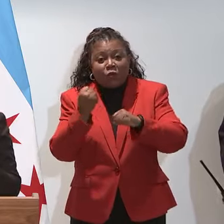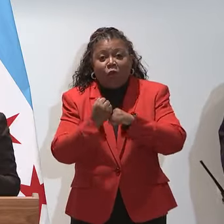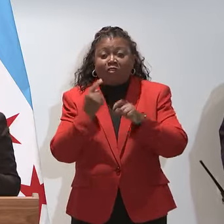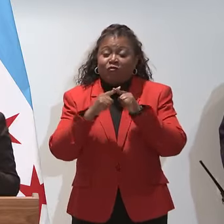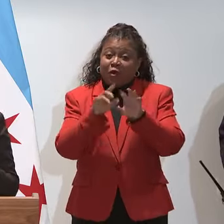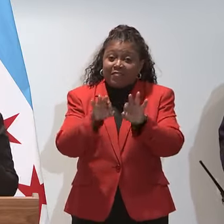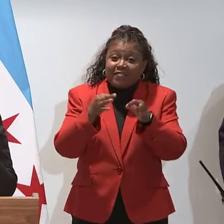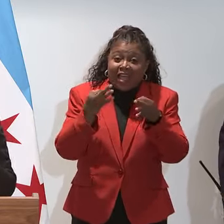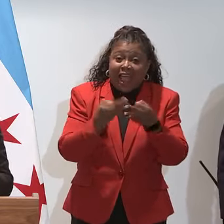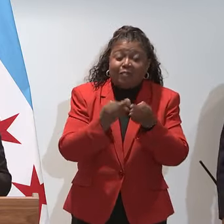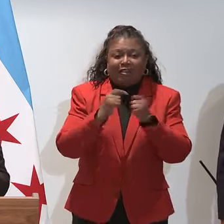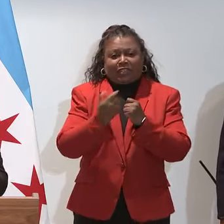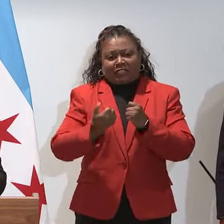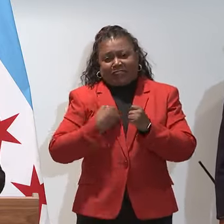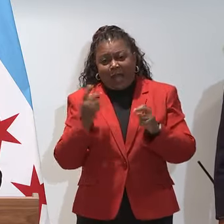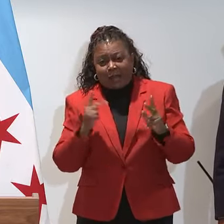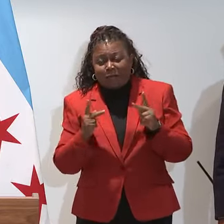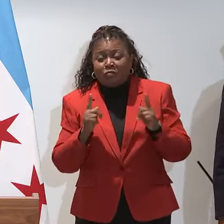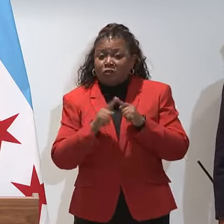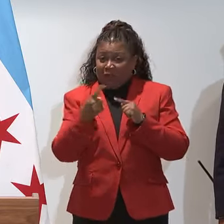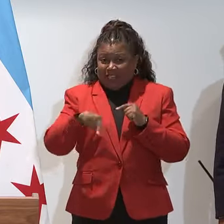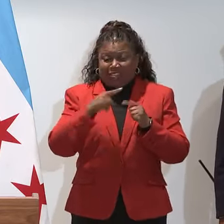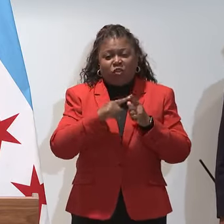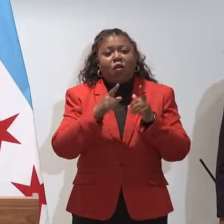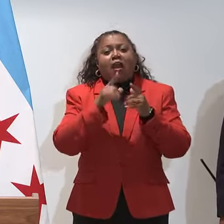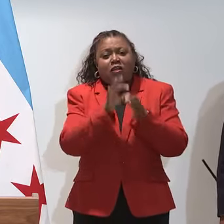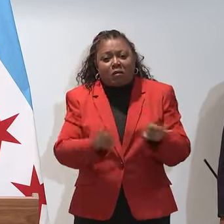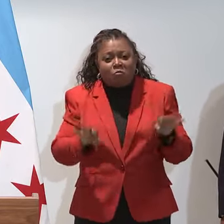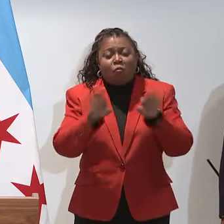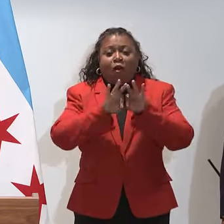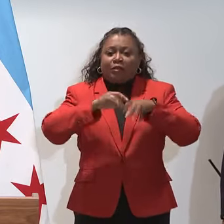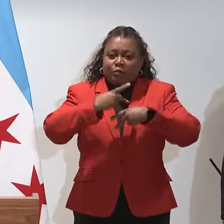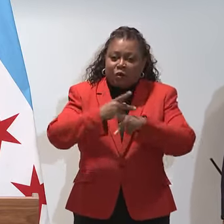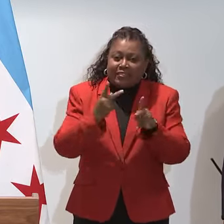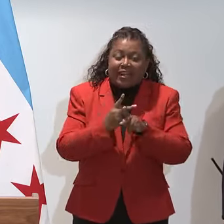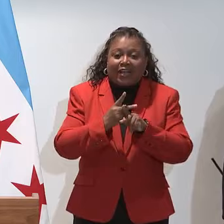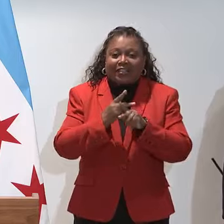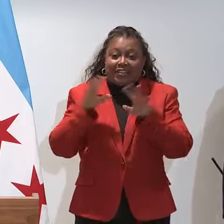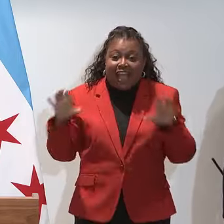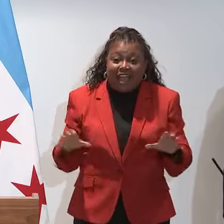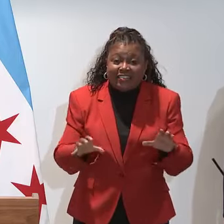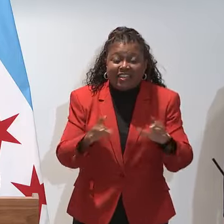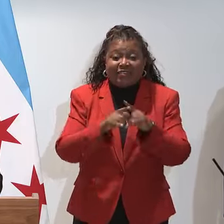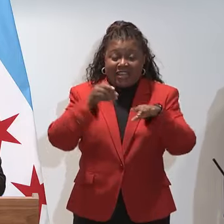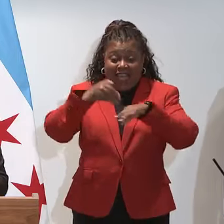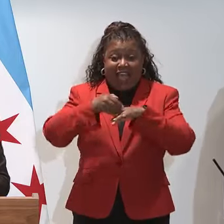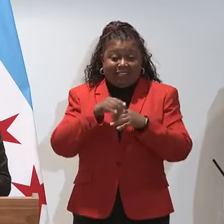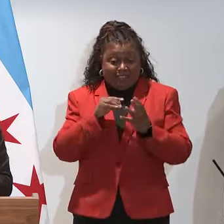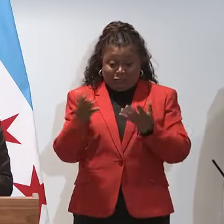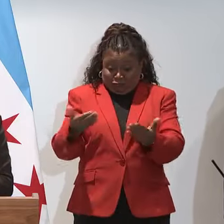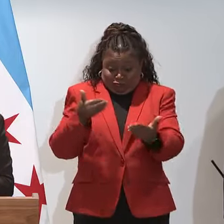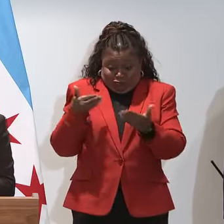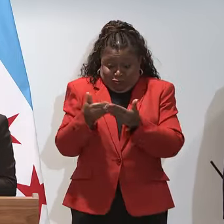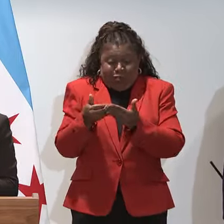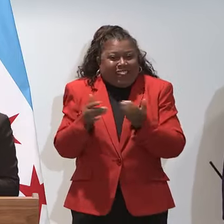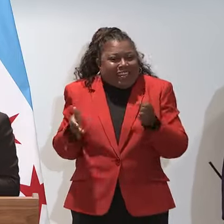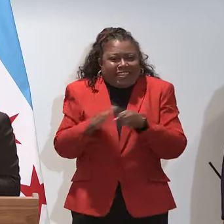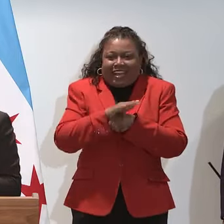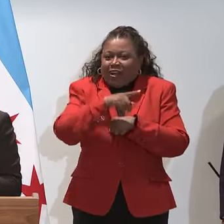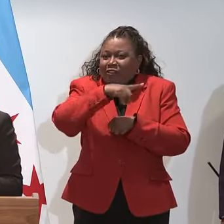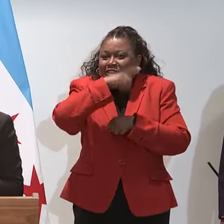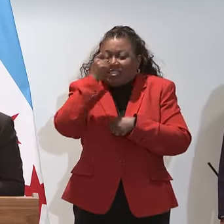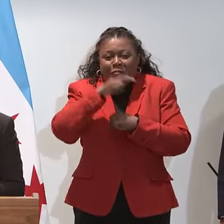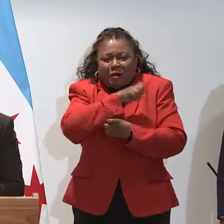for families, for young people, so that there are meaningful and productive activities at their fingertips the entire